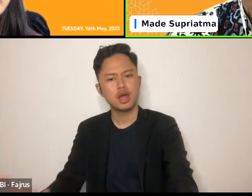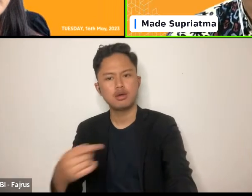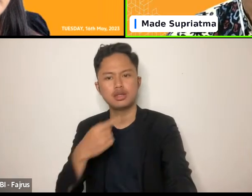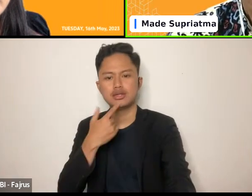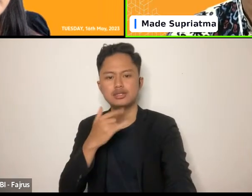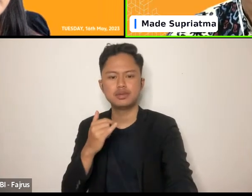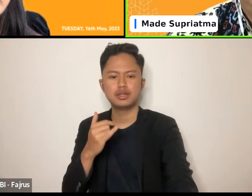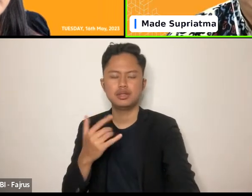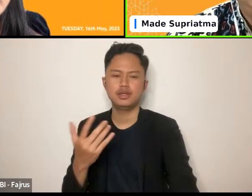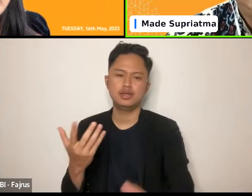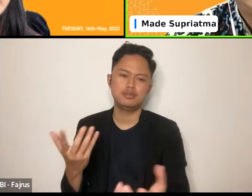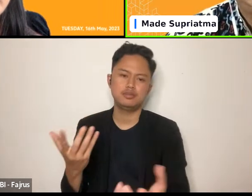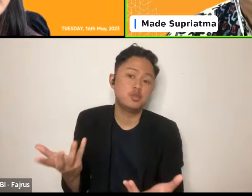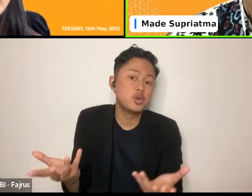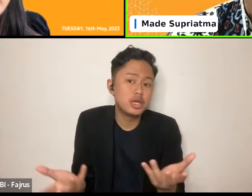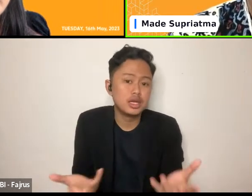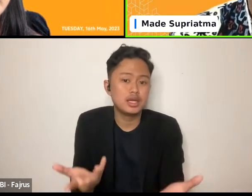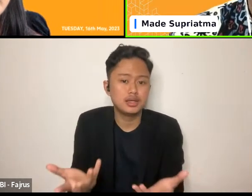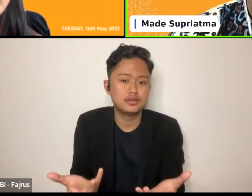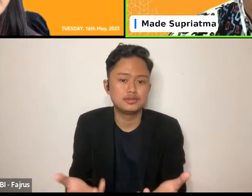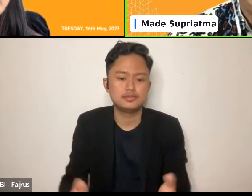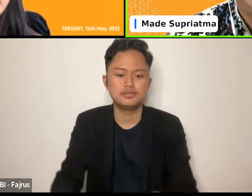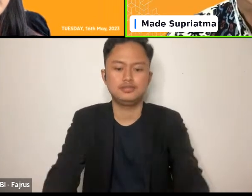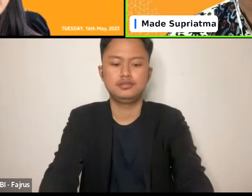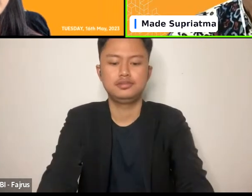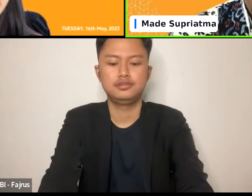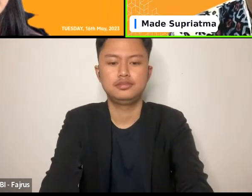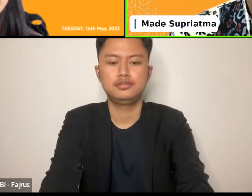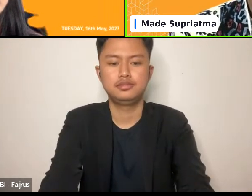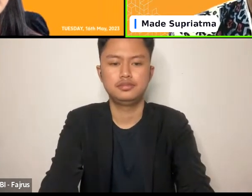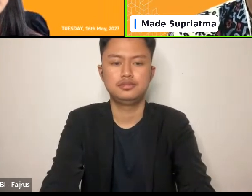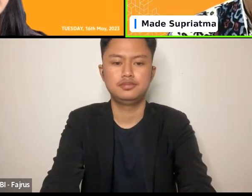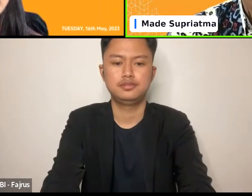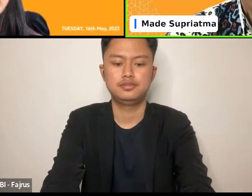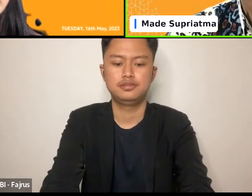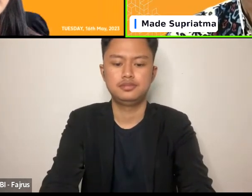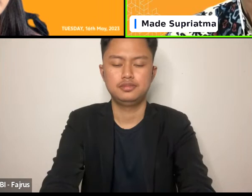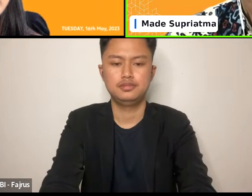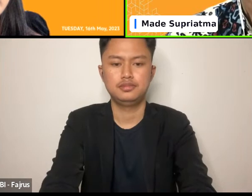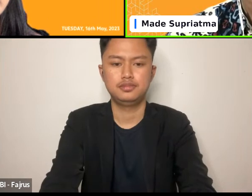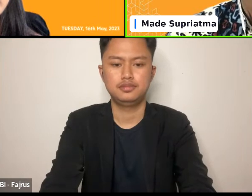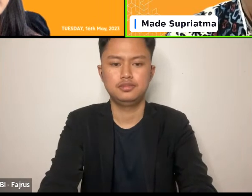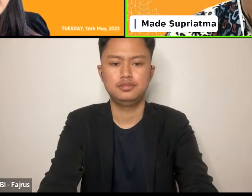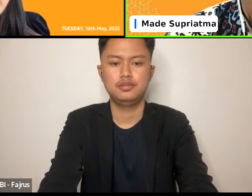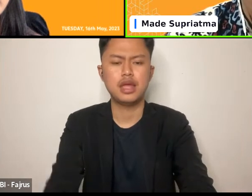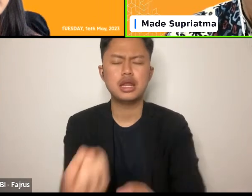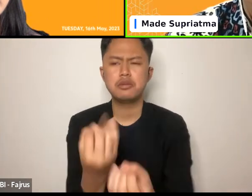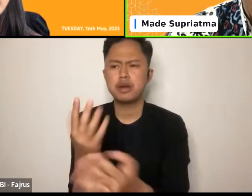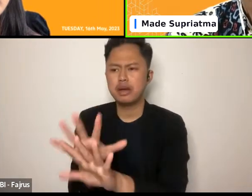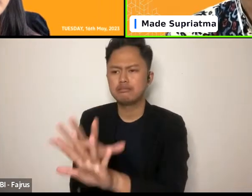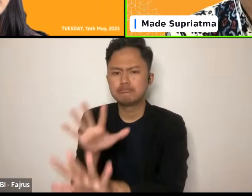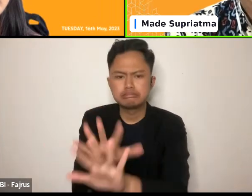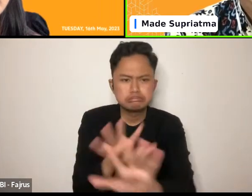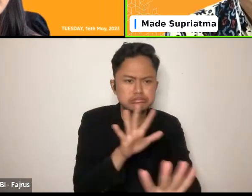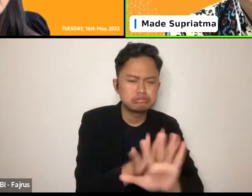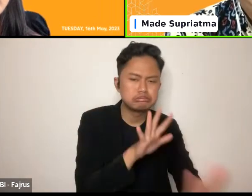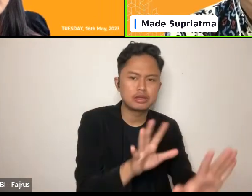that. There's certain factions try to get more